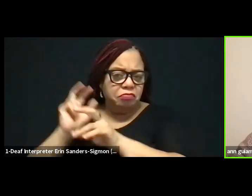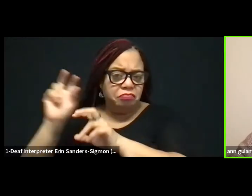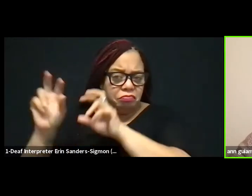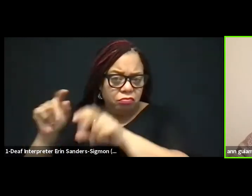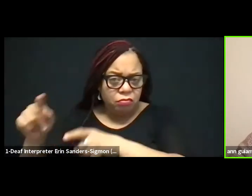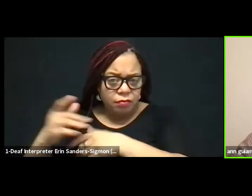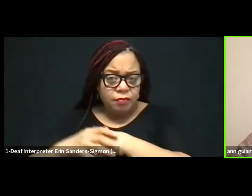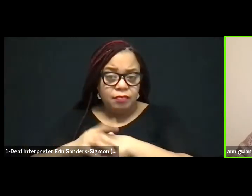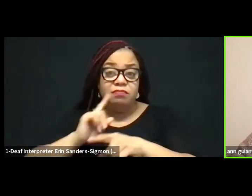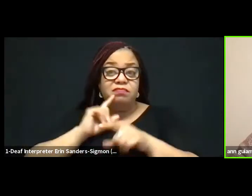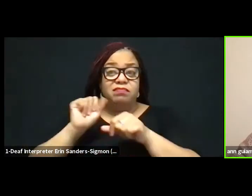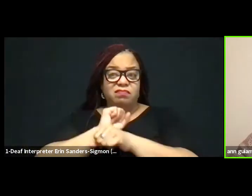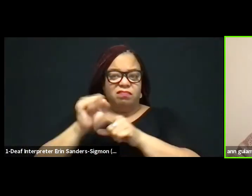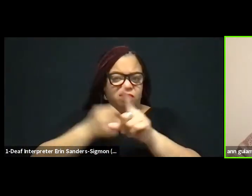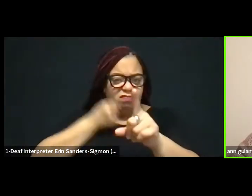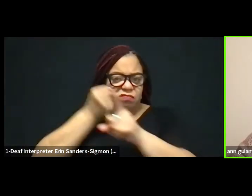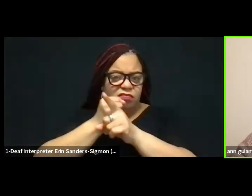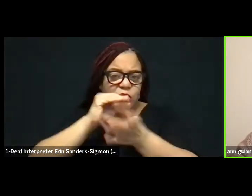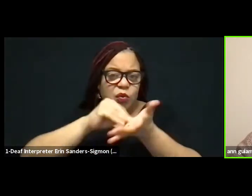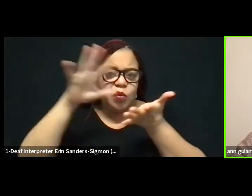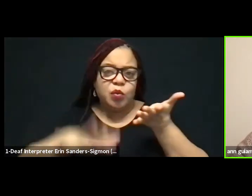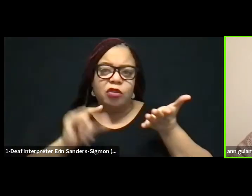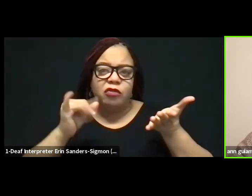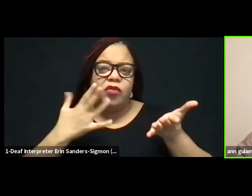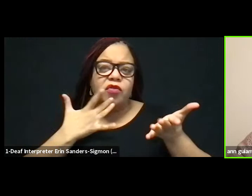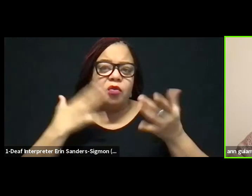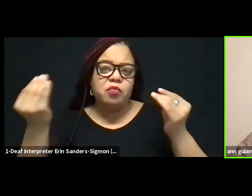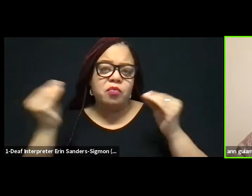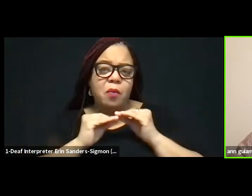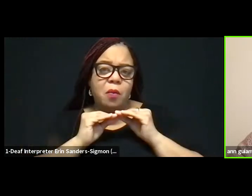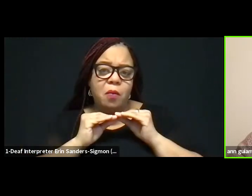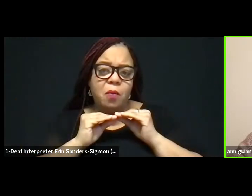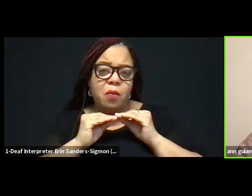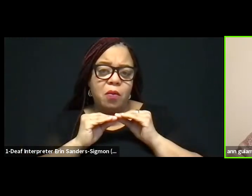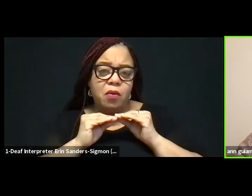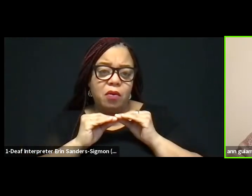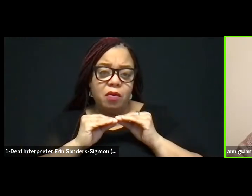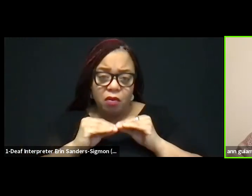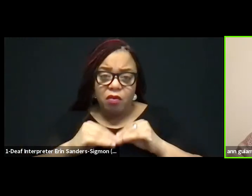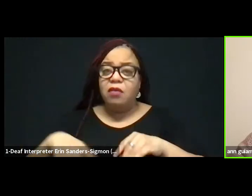me to become a better student advocate by continuing to know how to